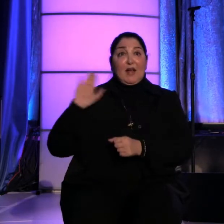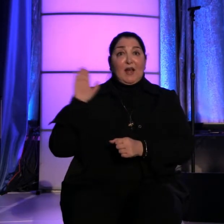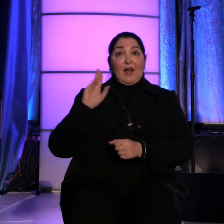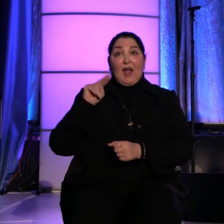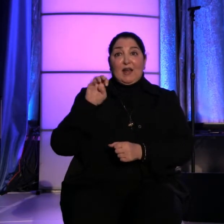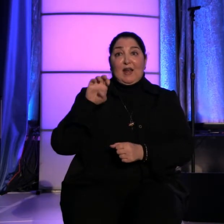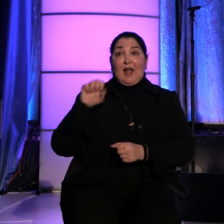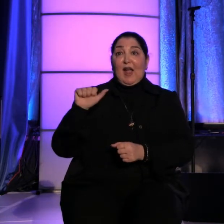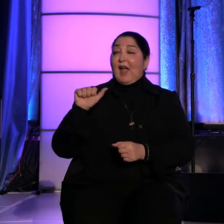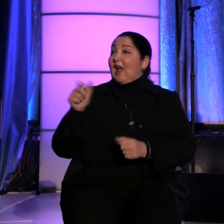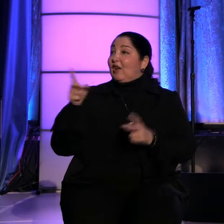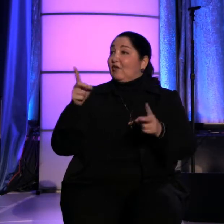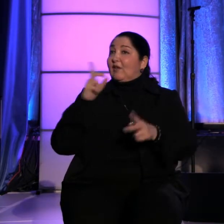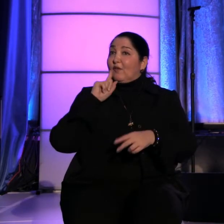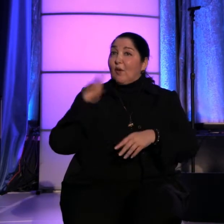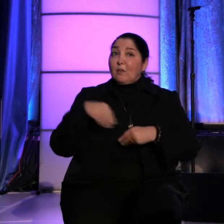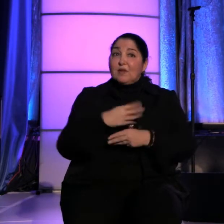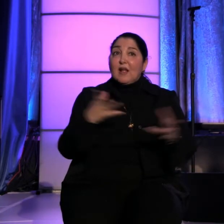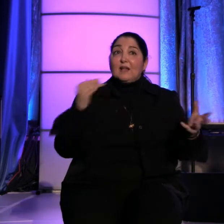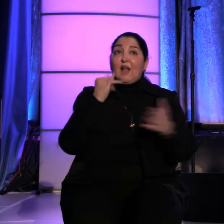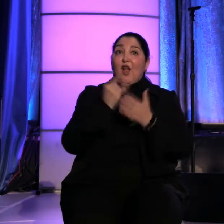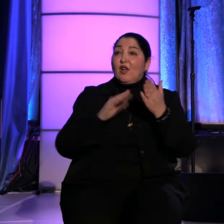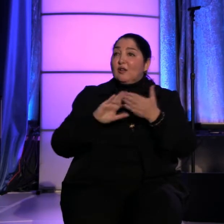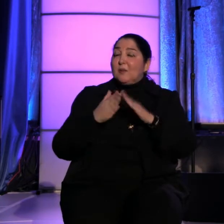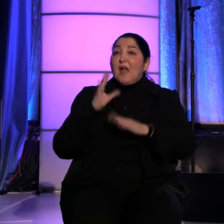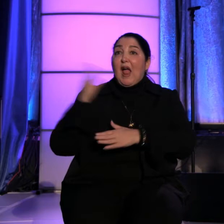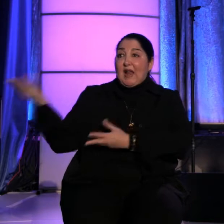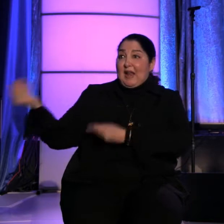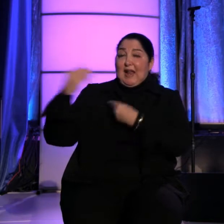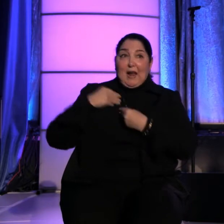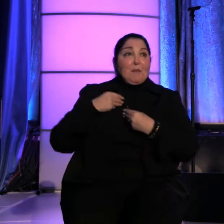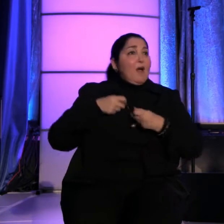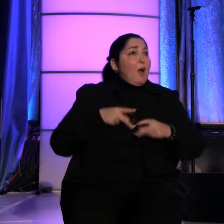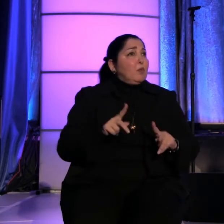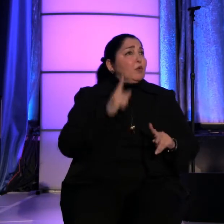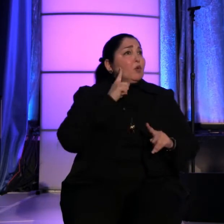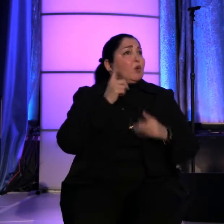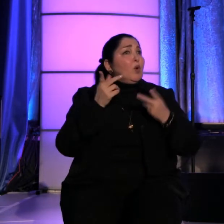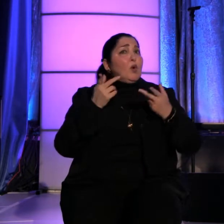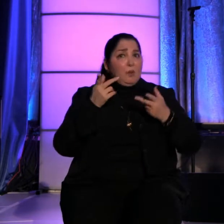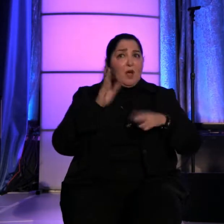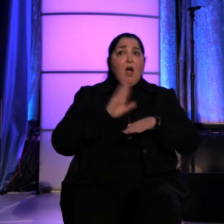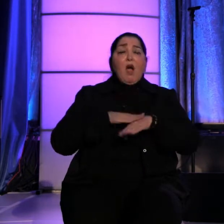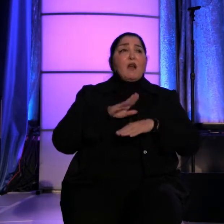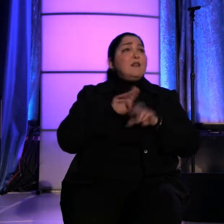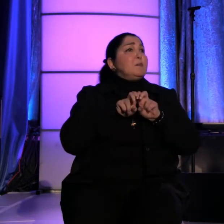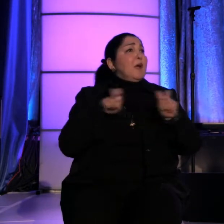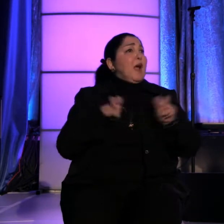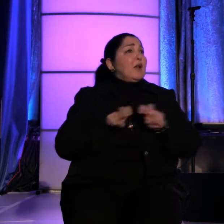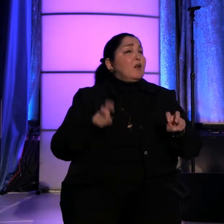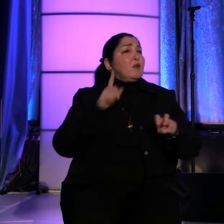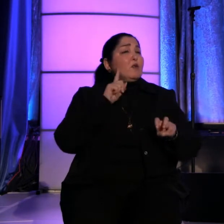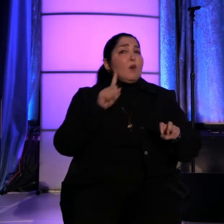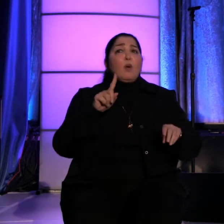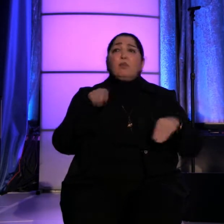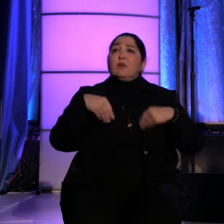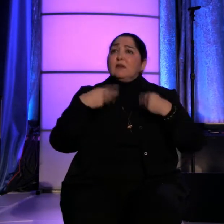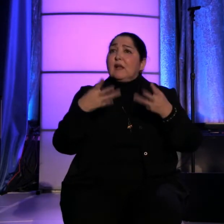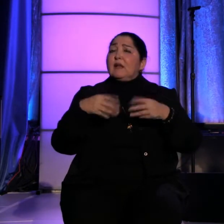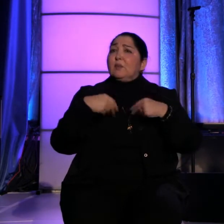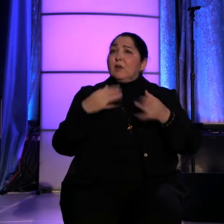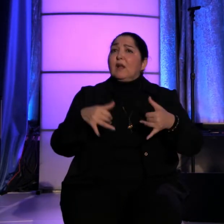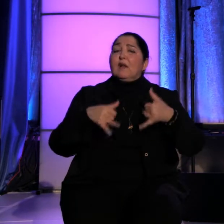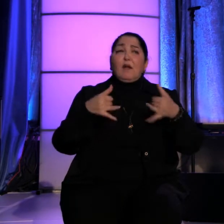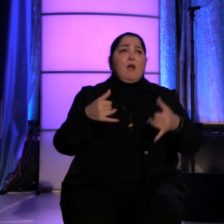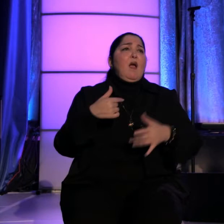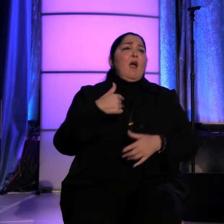NEA's Director of Presenting and Artist Communities, and he gave me that opportunity to serve on his citizen panels for presenting. We are so